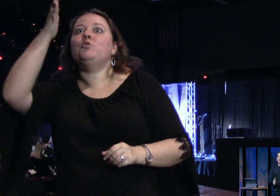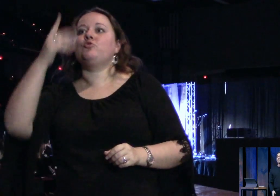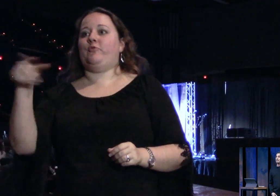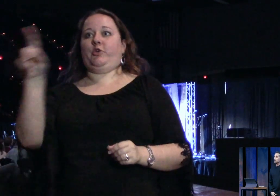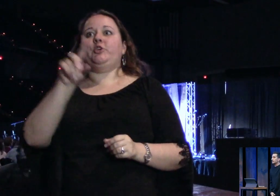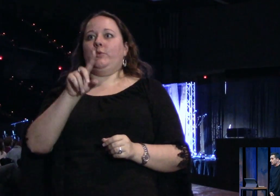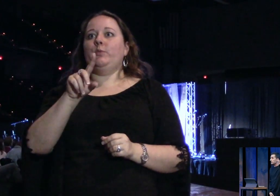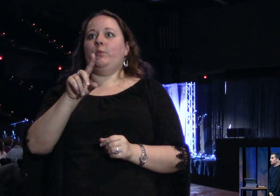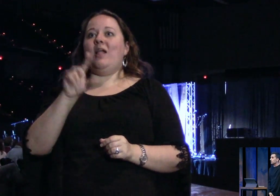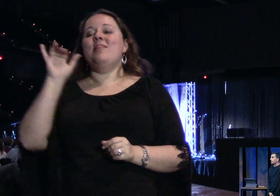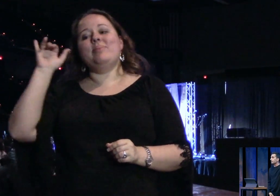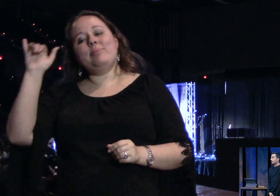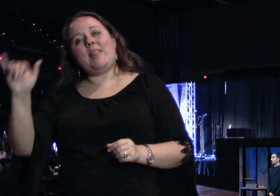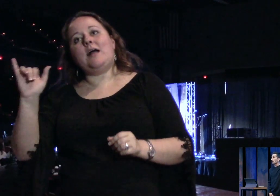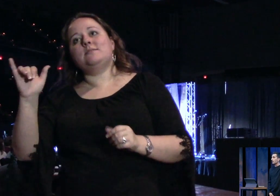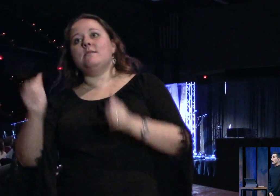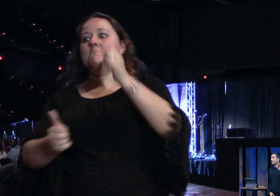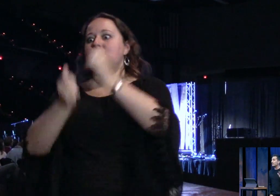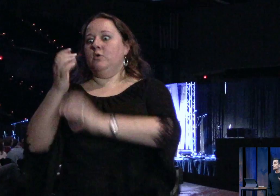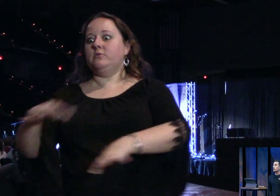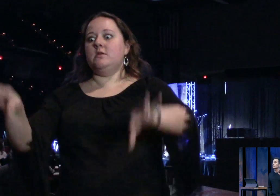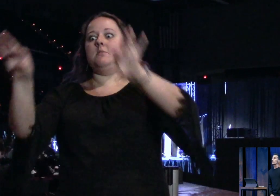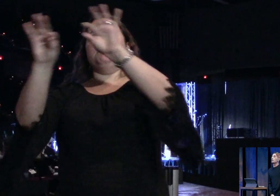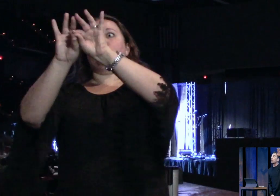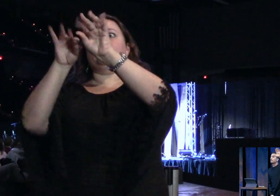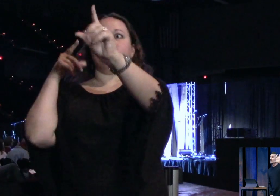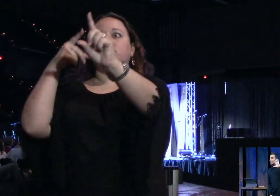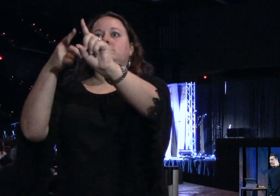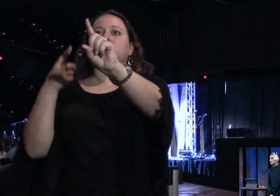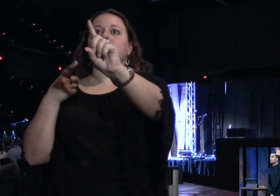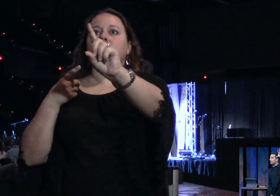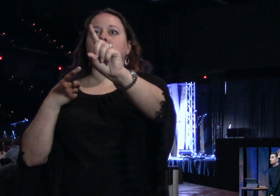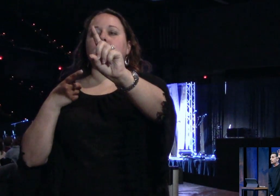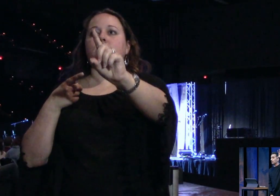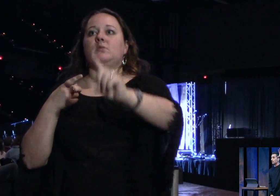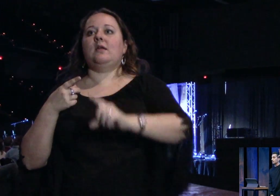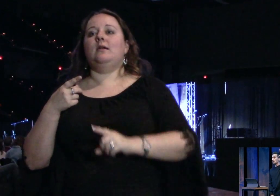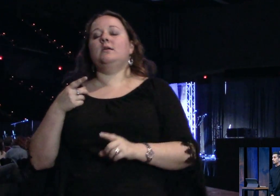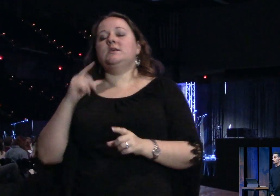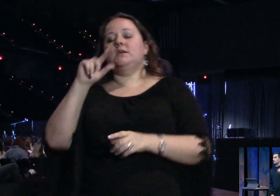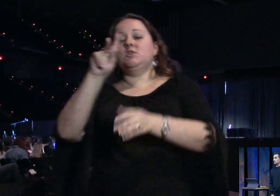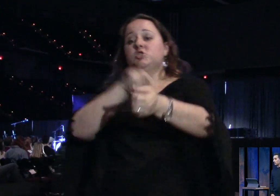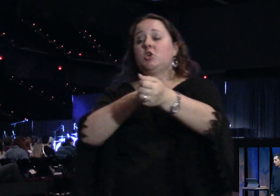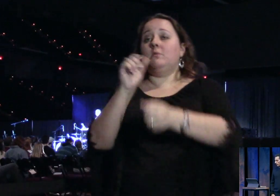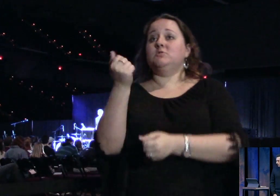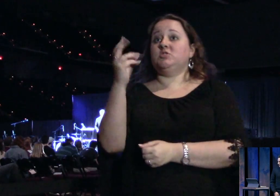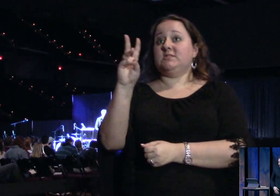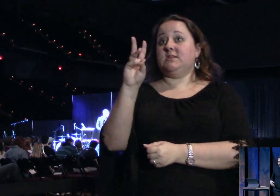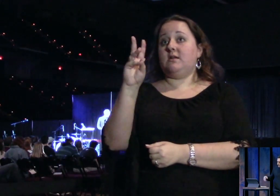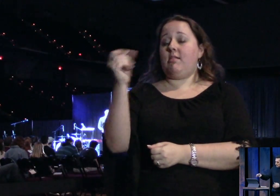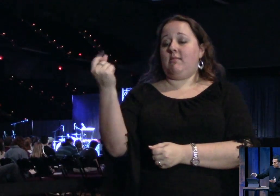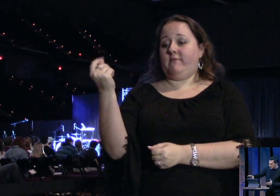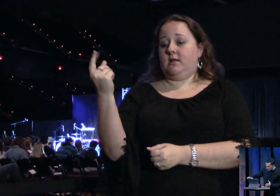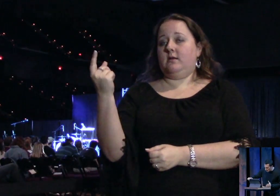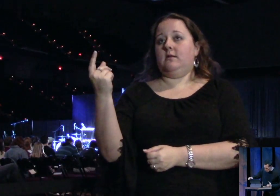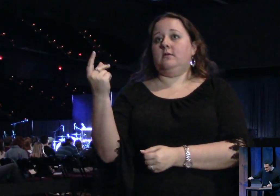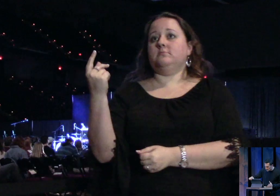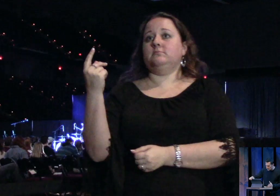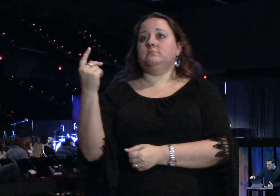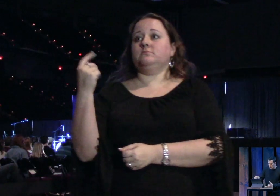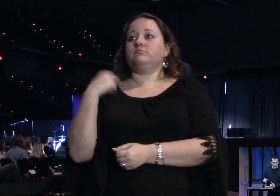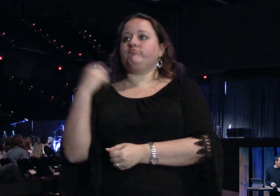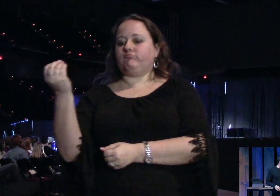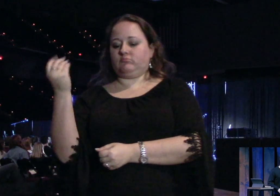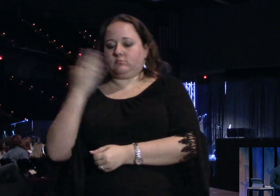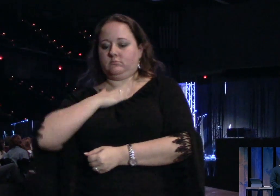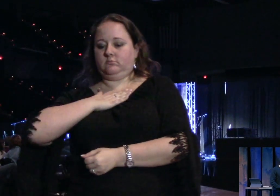face. That's what's in store for you. That's where your life is building to. Psalm 16:11 puts